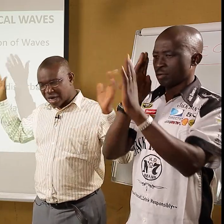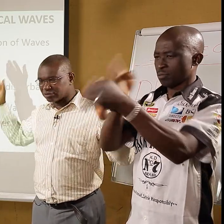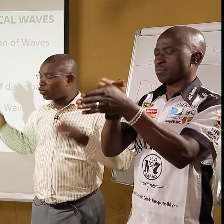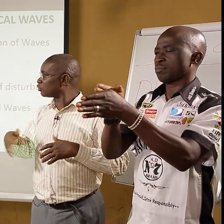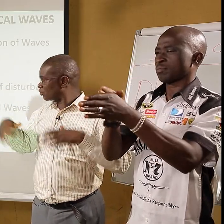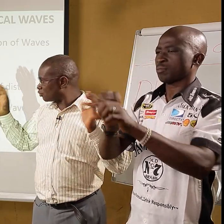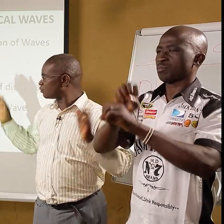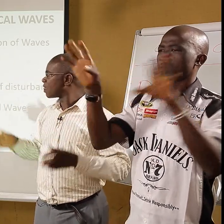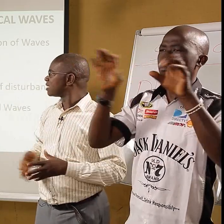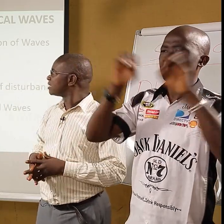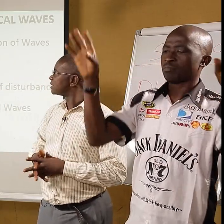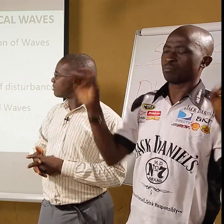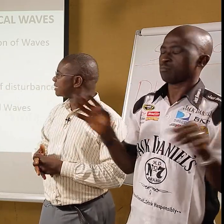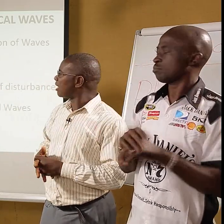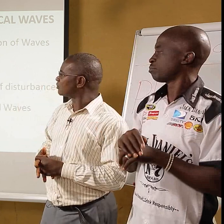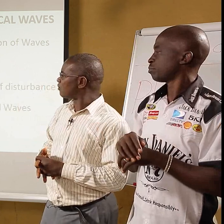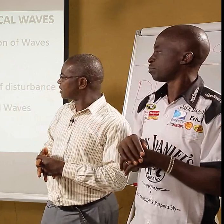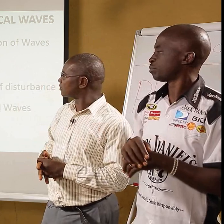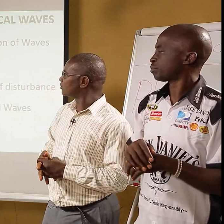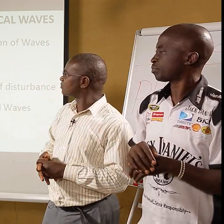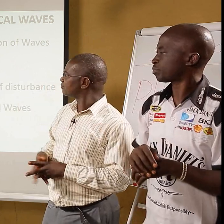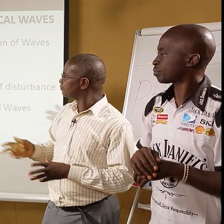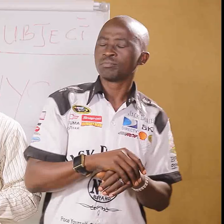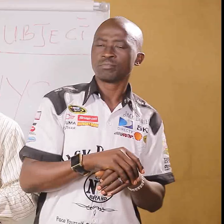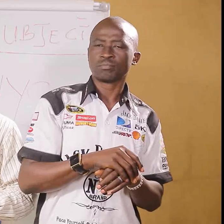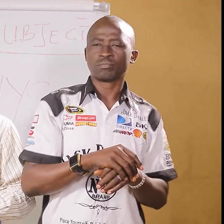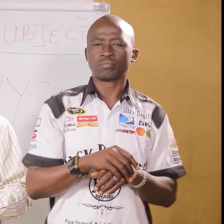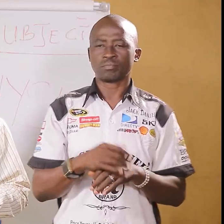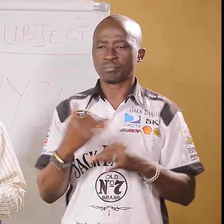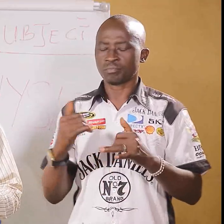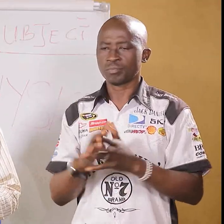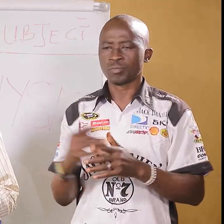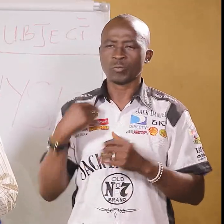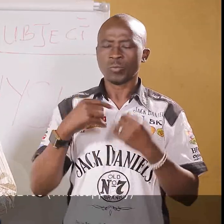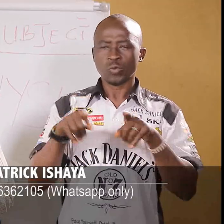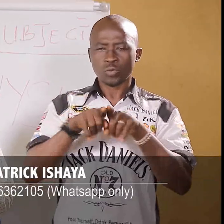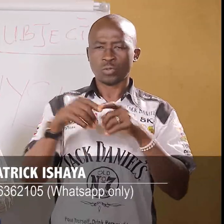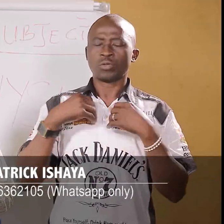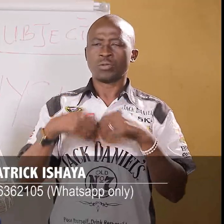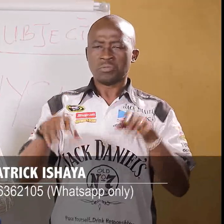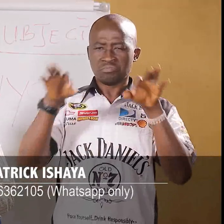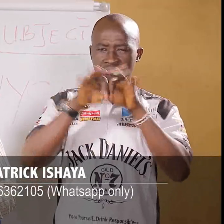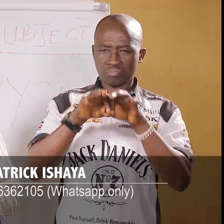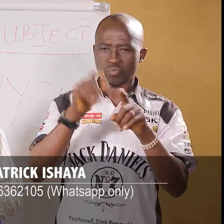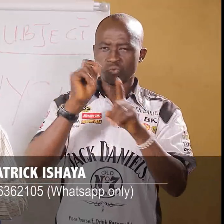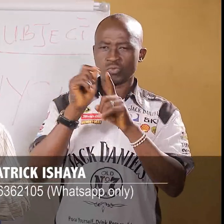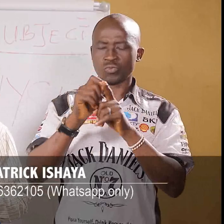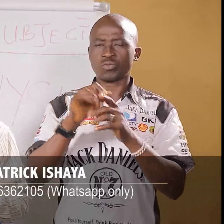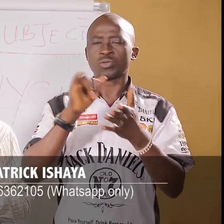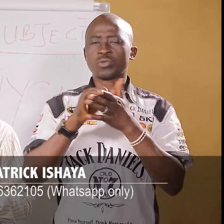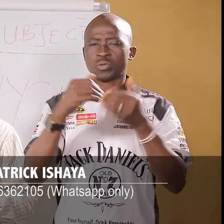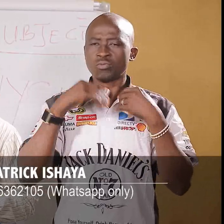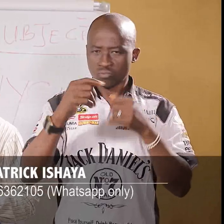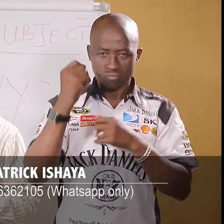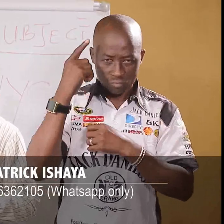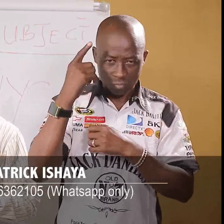spread around or through, spread out from the source. Now, we also have important concepts that must be understood